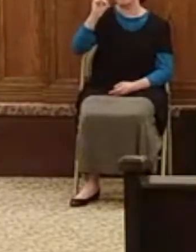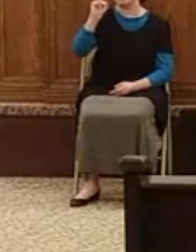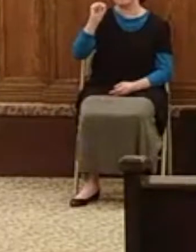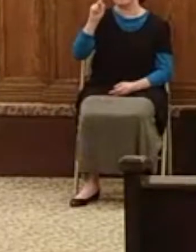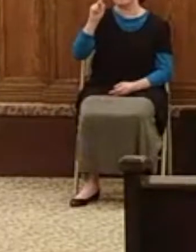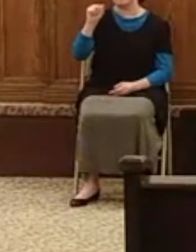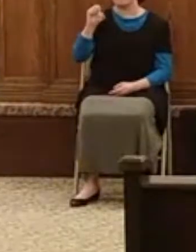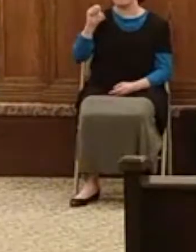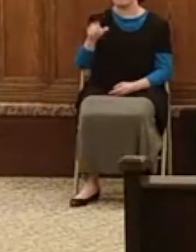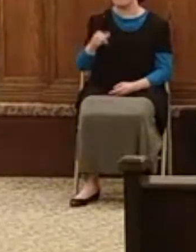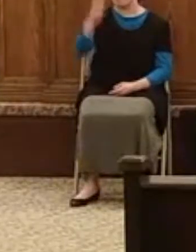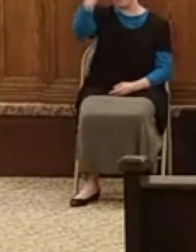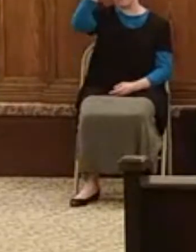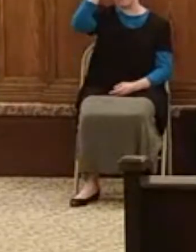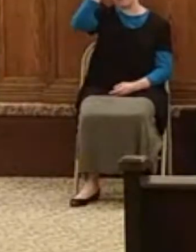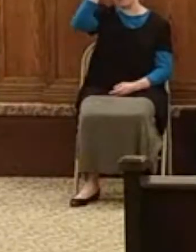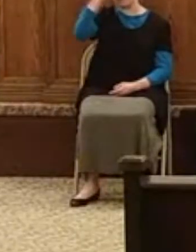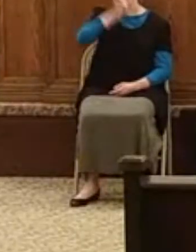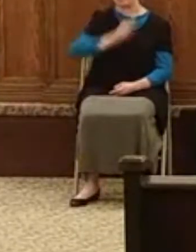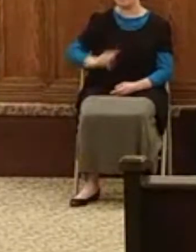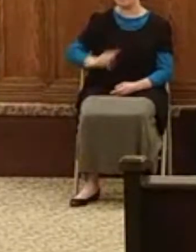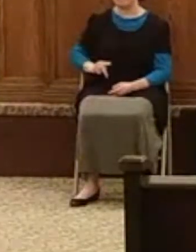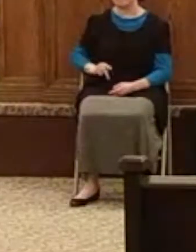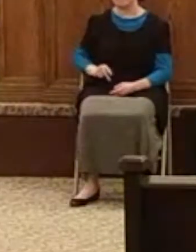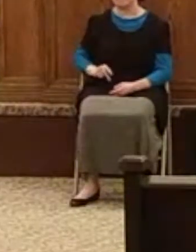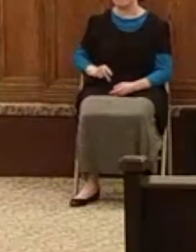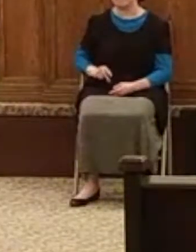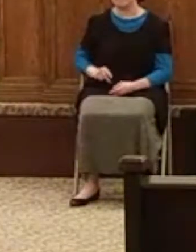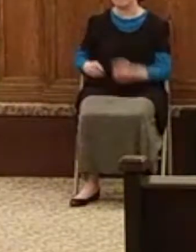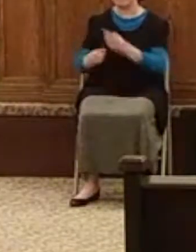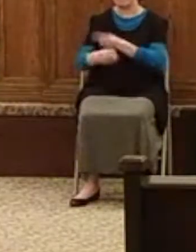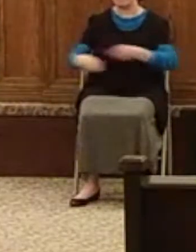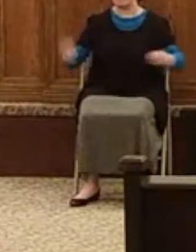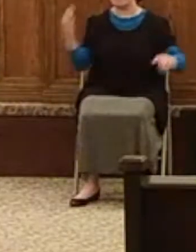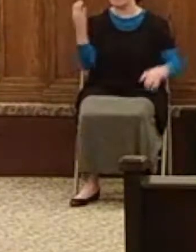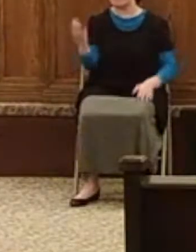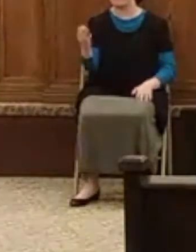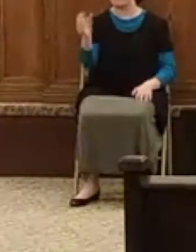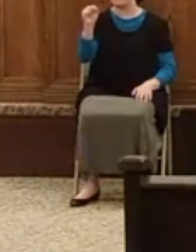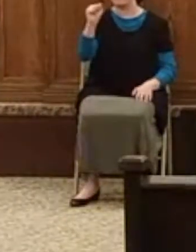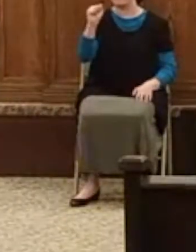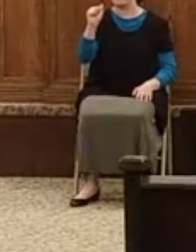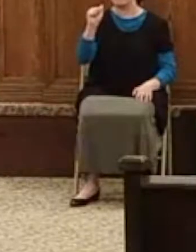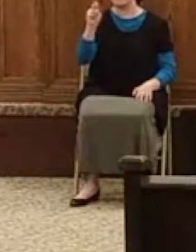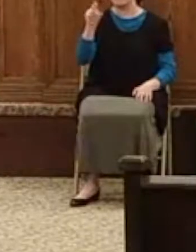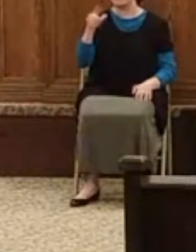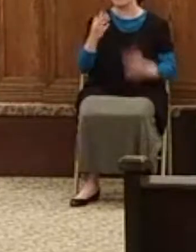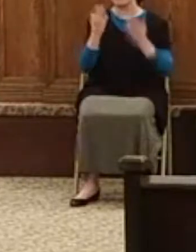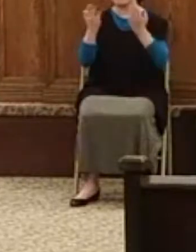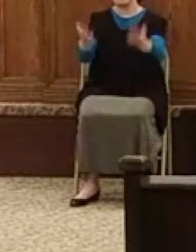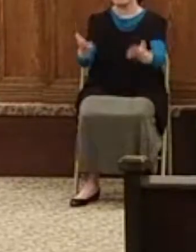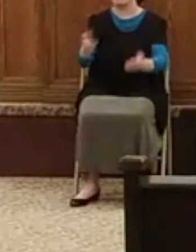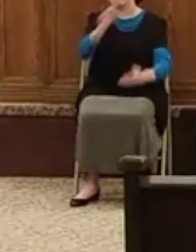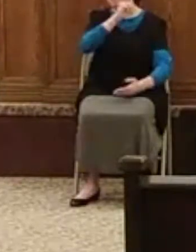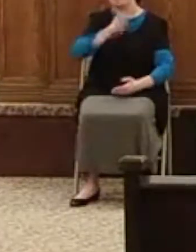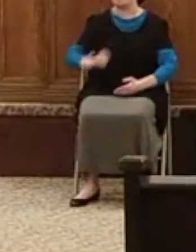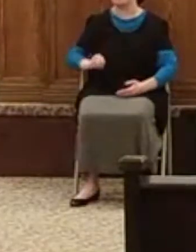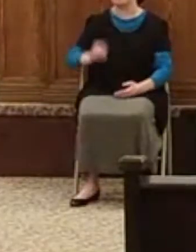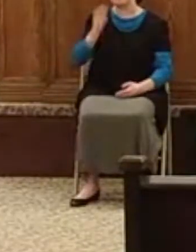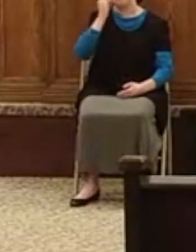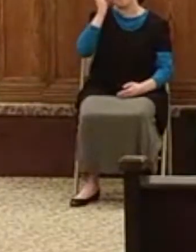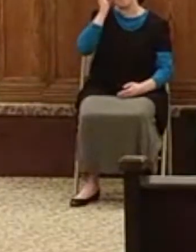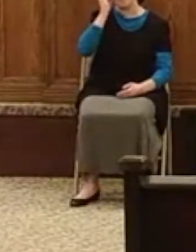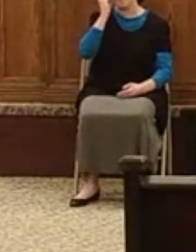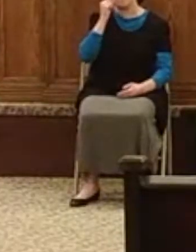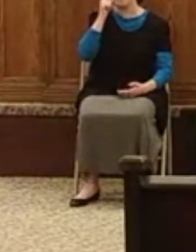Israel, I anointed thee king over Israel, and I delivered thee out of the hand of Saul. I gave thee thy master's house